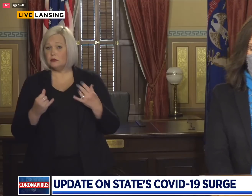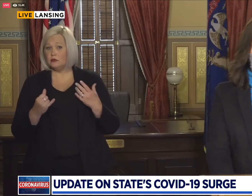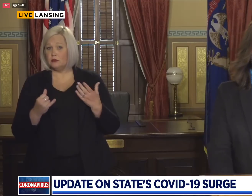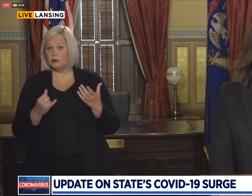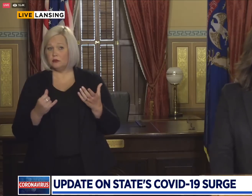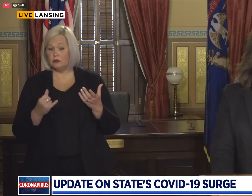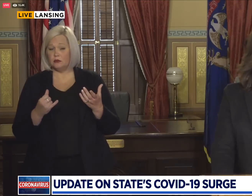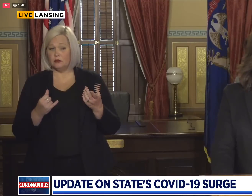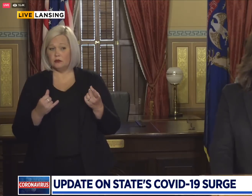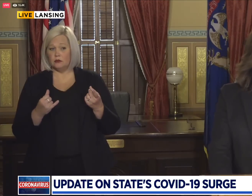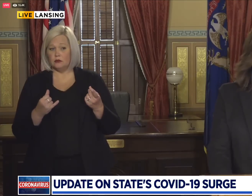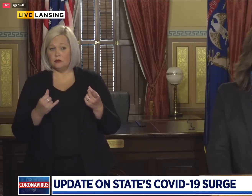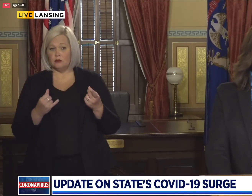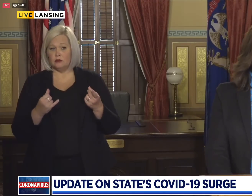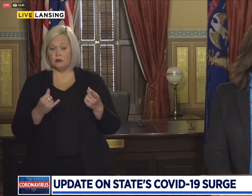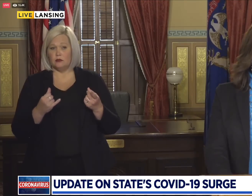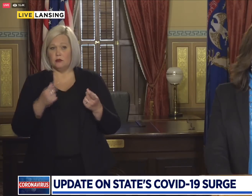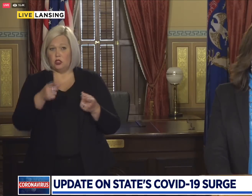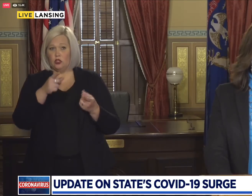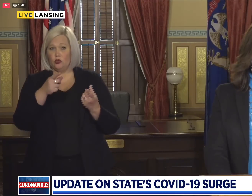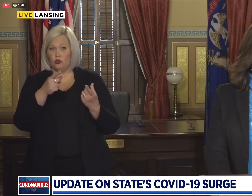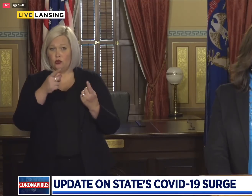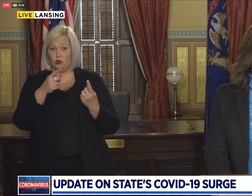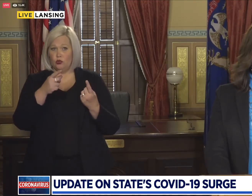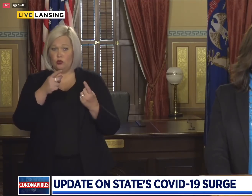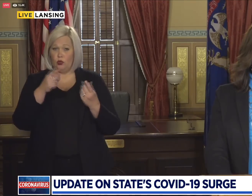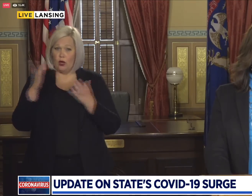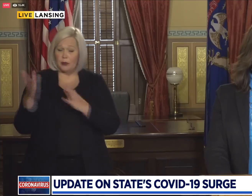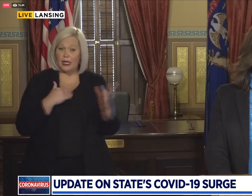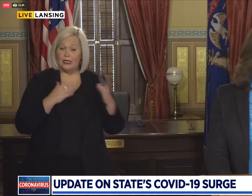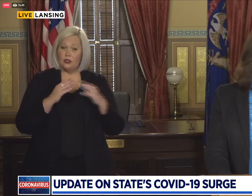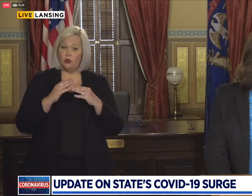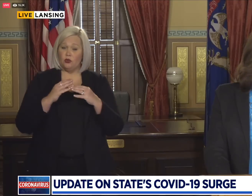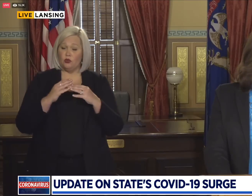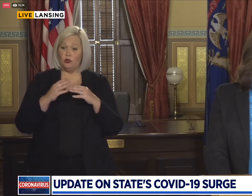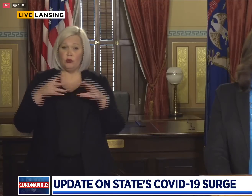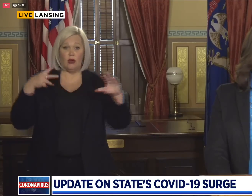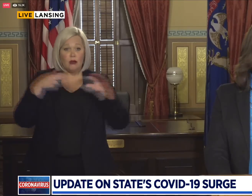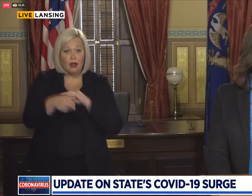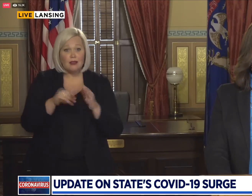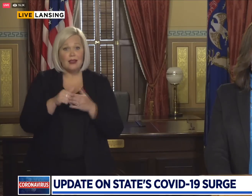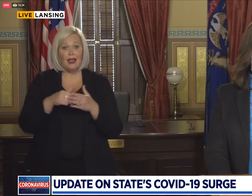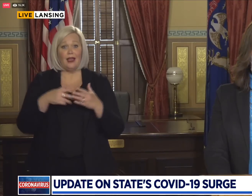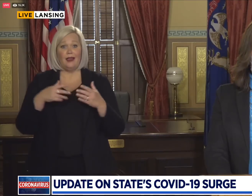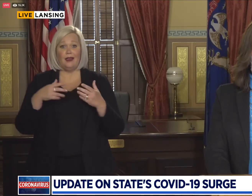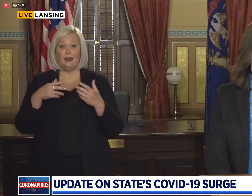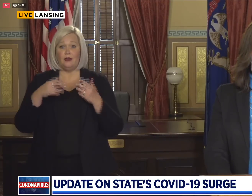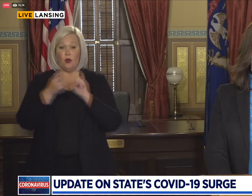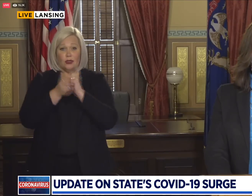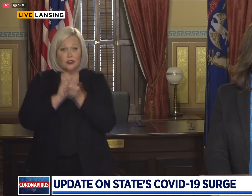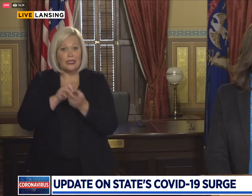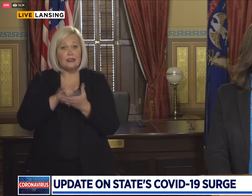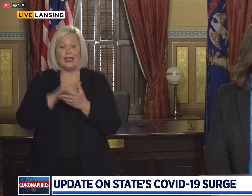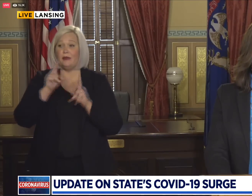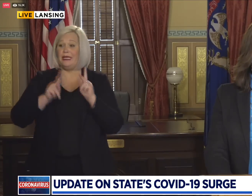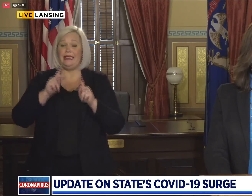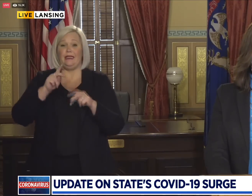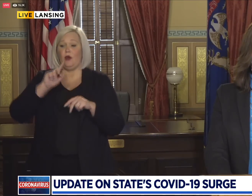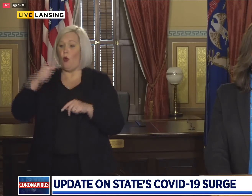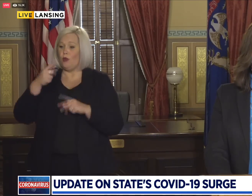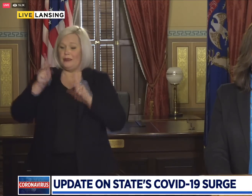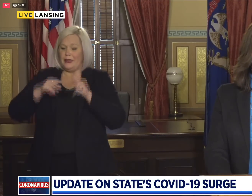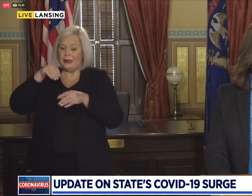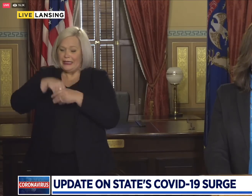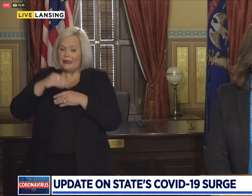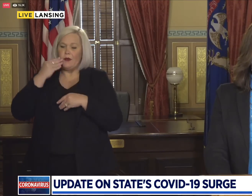moving to tighten that up or go back to what was in place for so much of the spring where no one outside of a single household